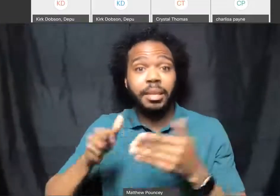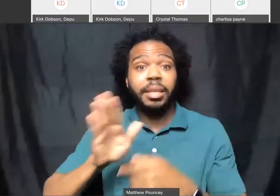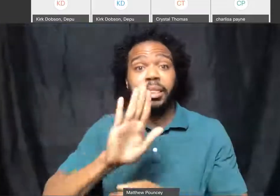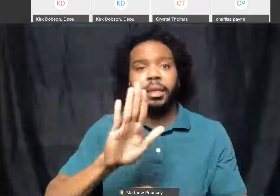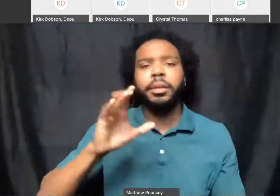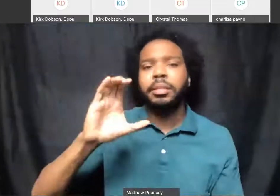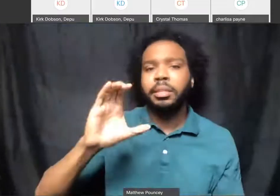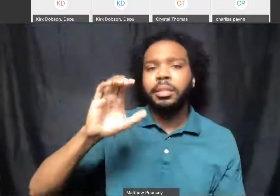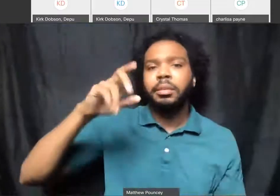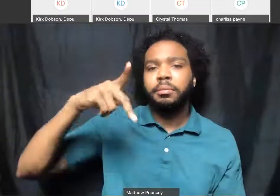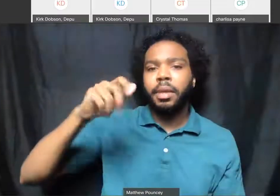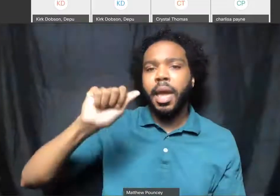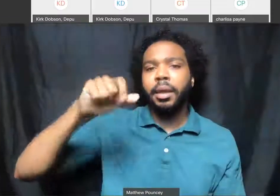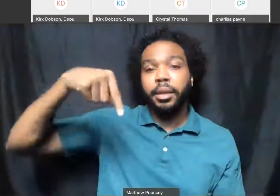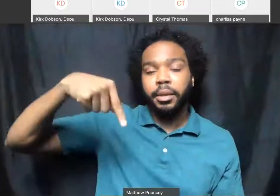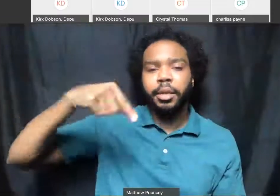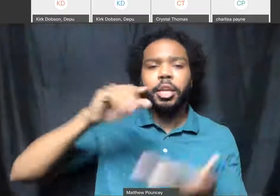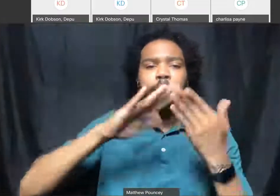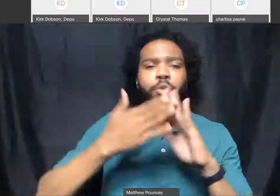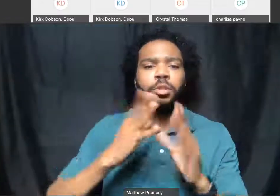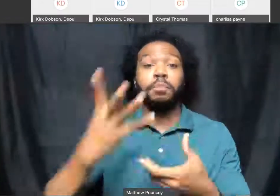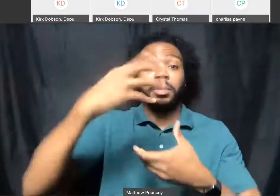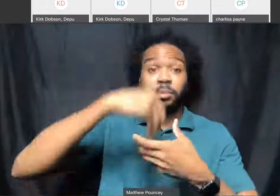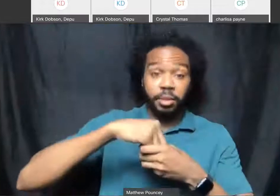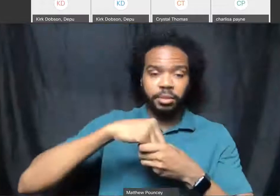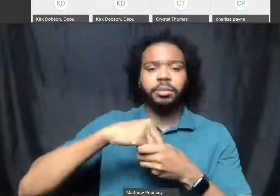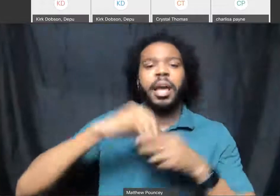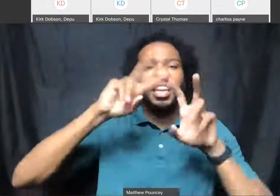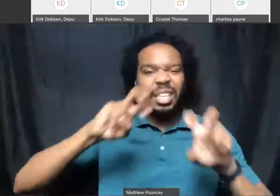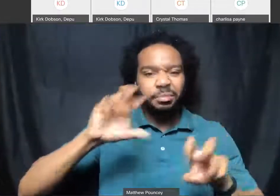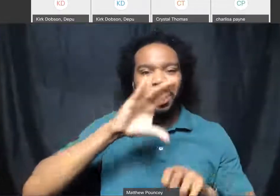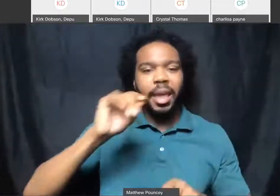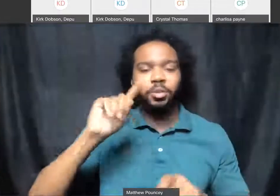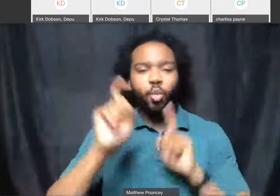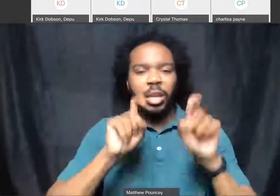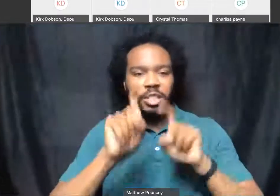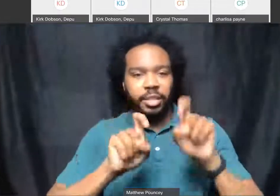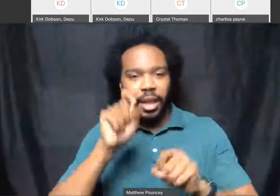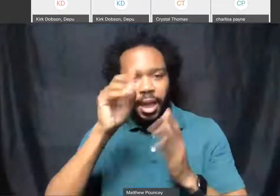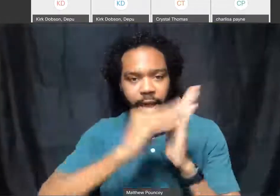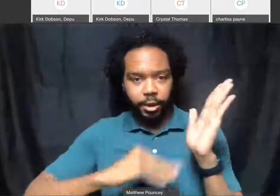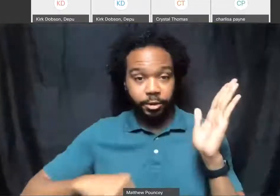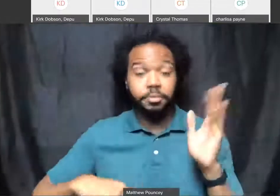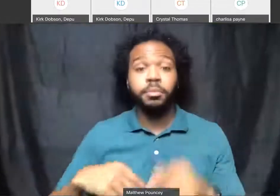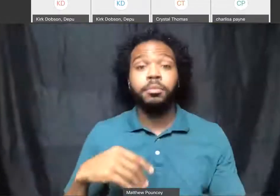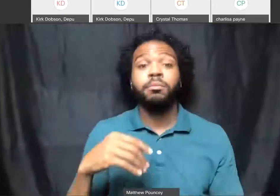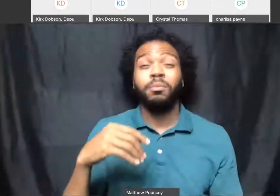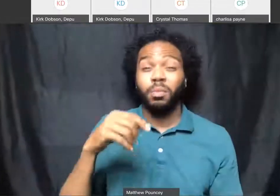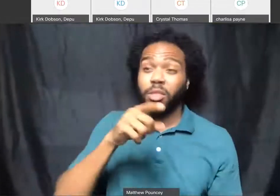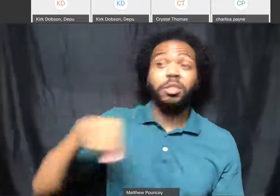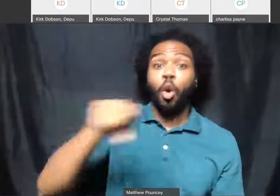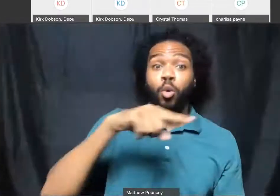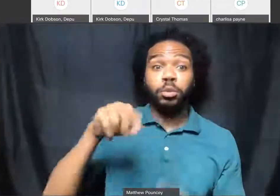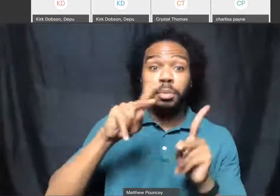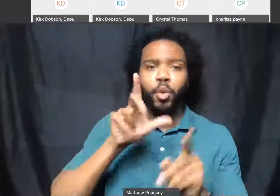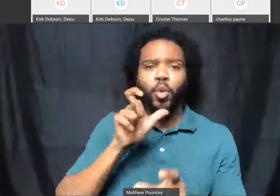Participation Assessment and Questionnaire, CPAC, are the folks in the residential